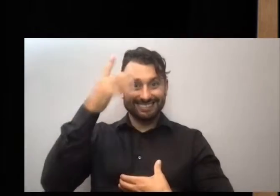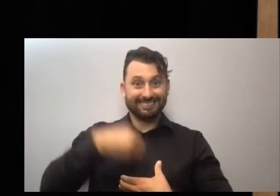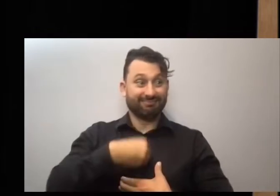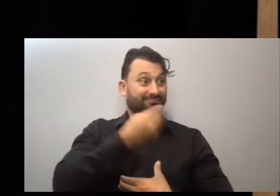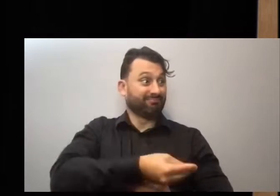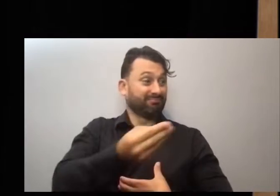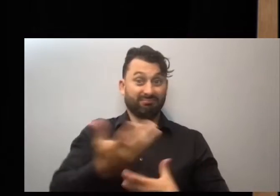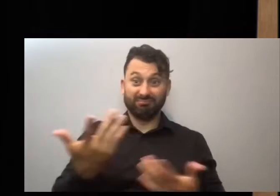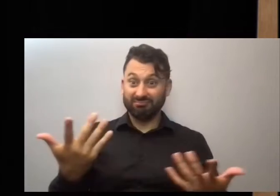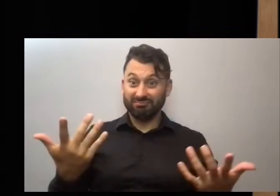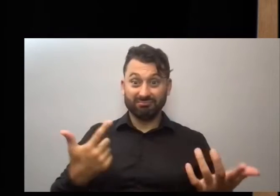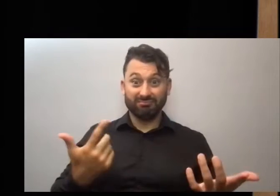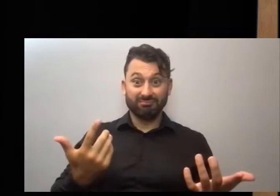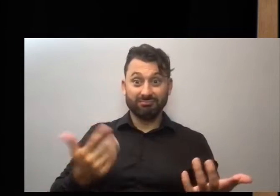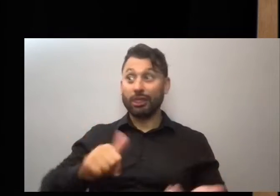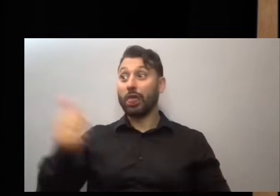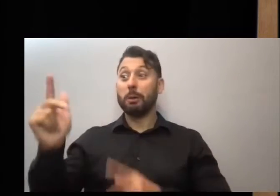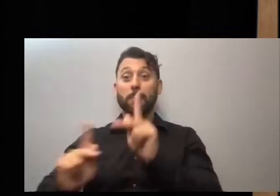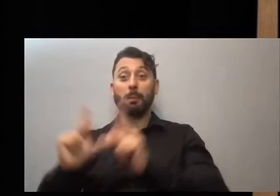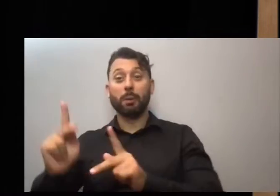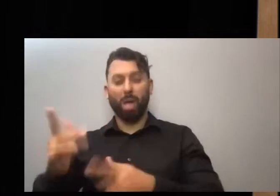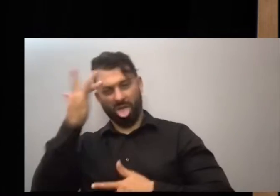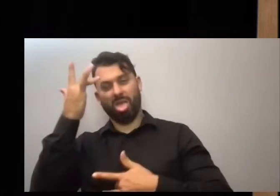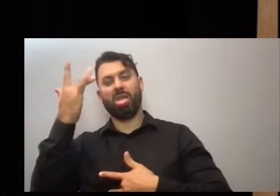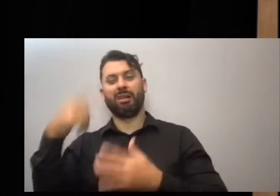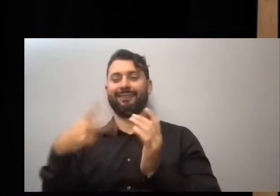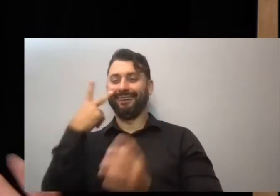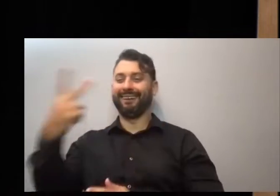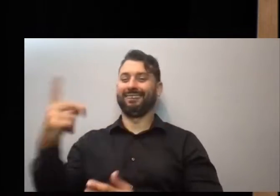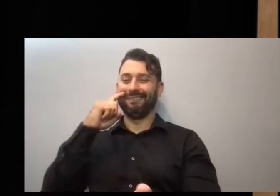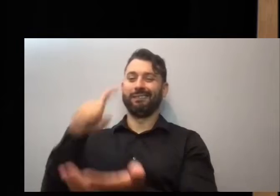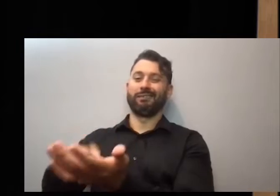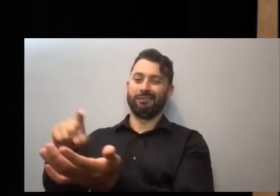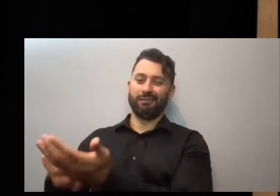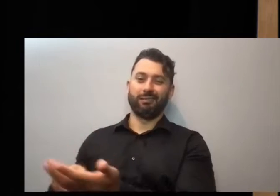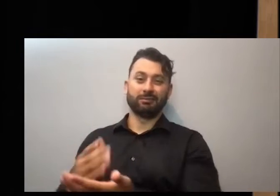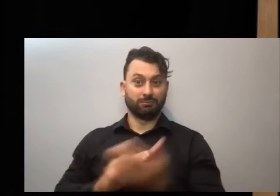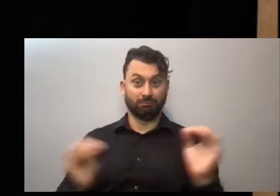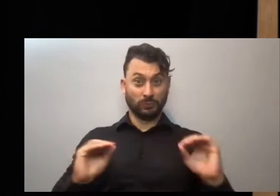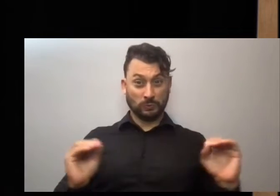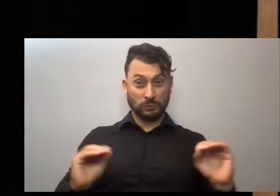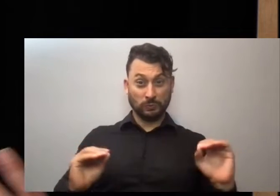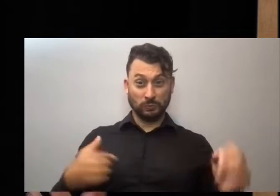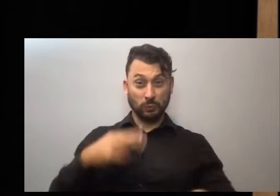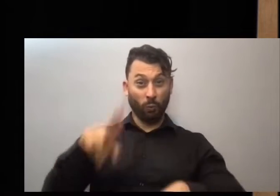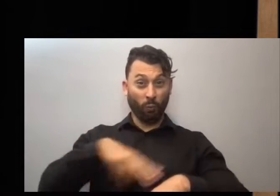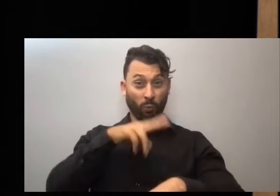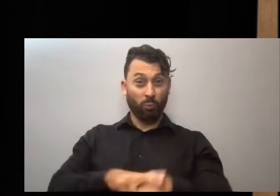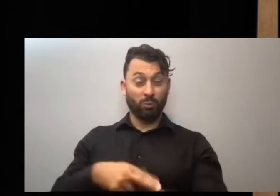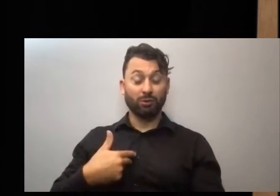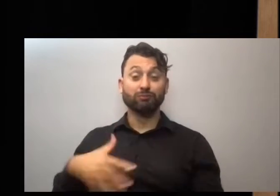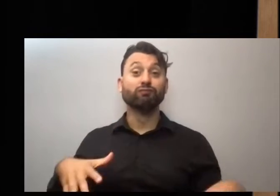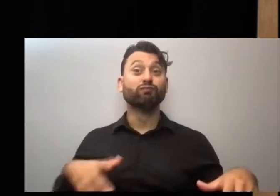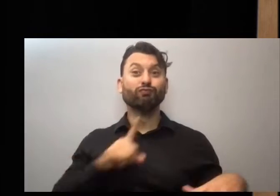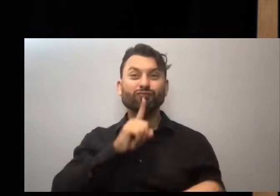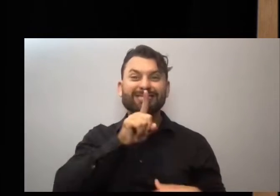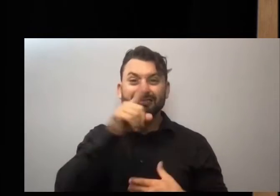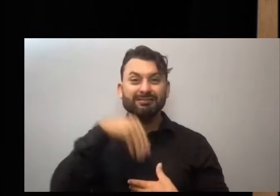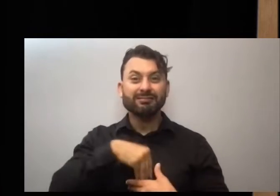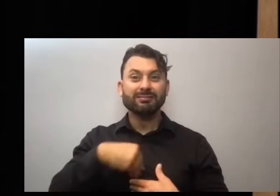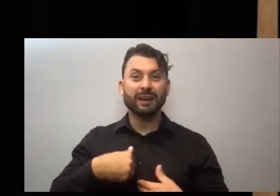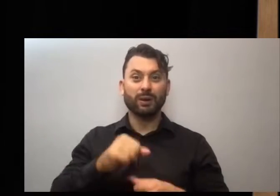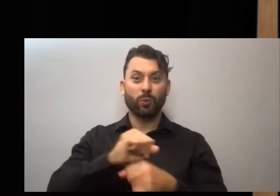so if I were to go to work or something like that, I could be already starting to have virus coming out of me while I'm